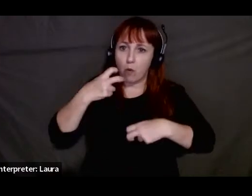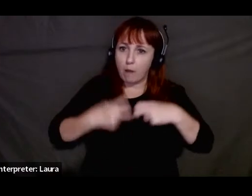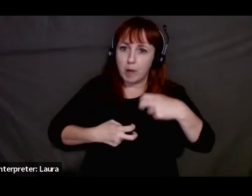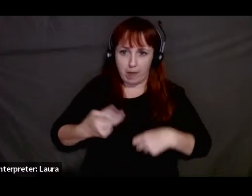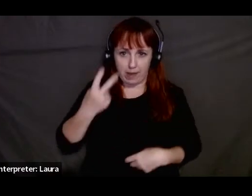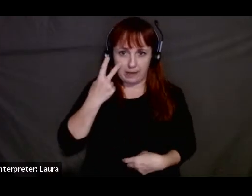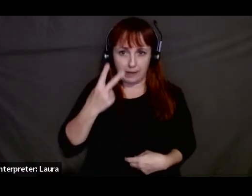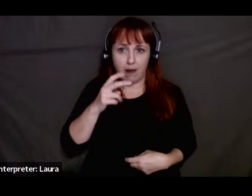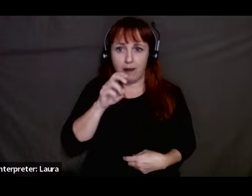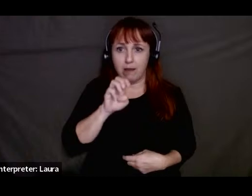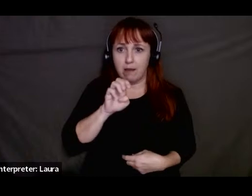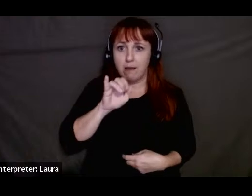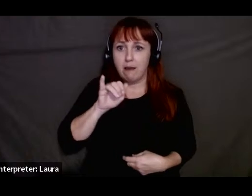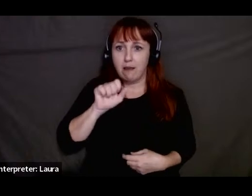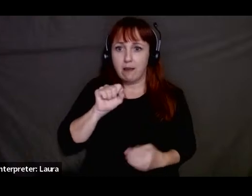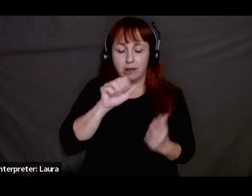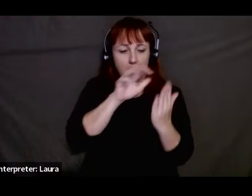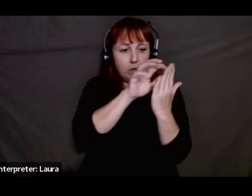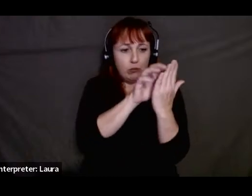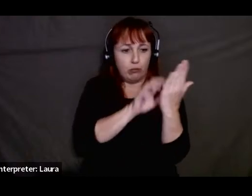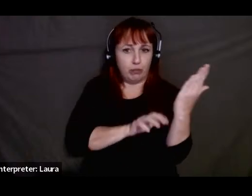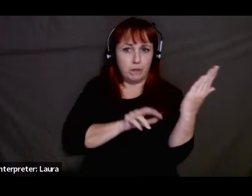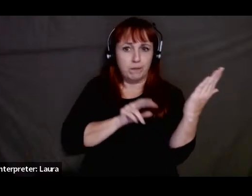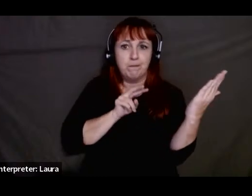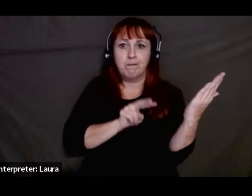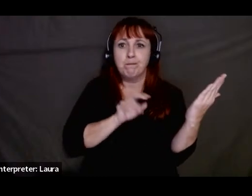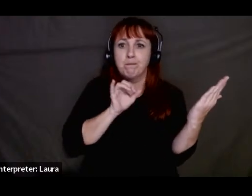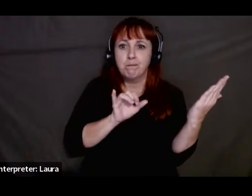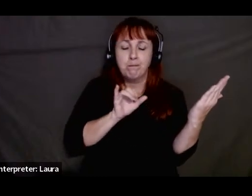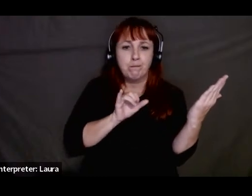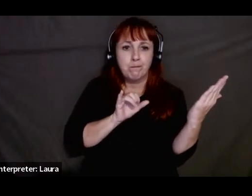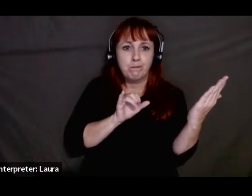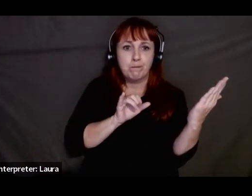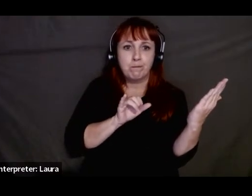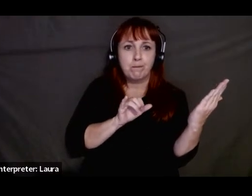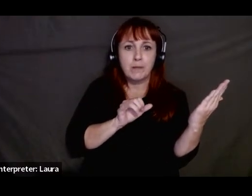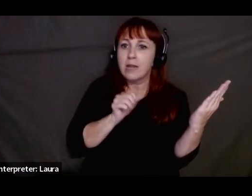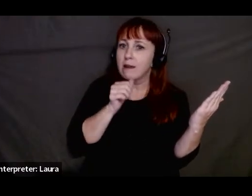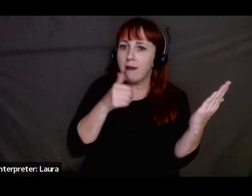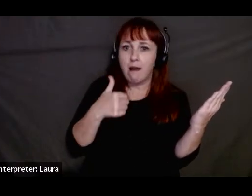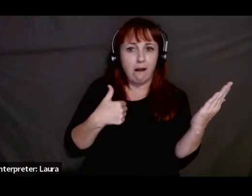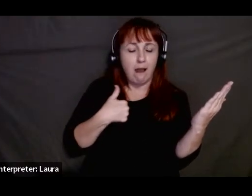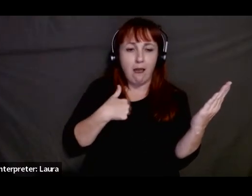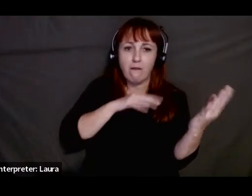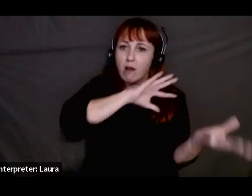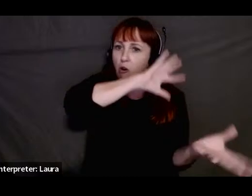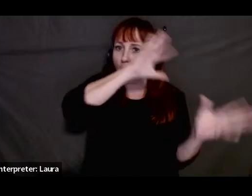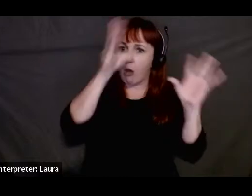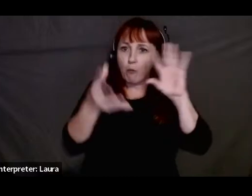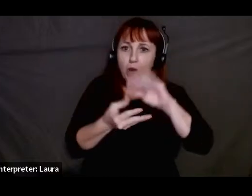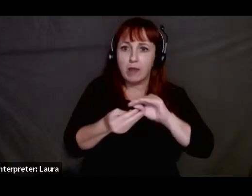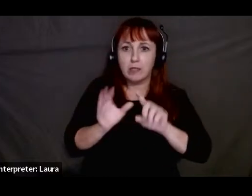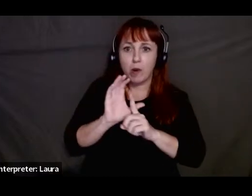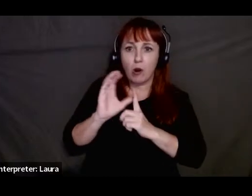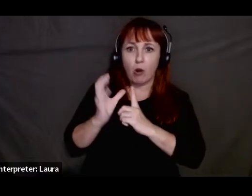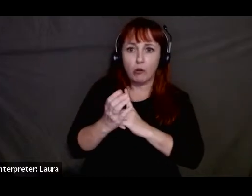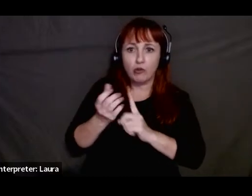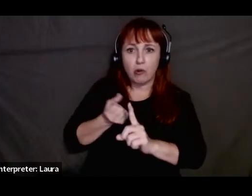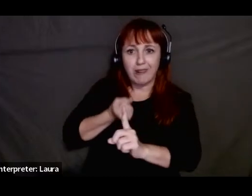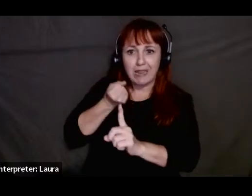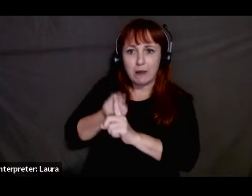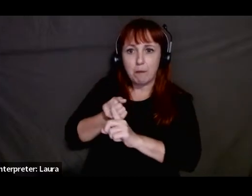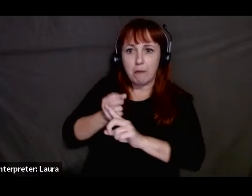saw in the EAS. The EIS lacks a comprehensive cultural impact